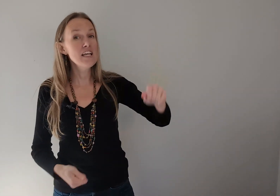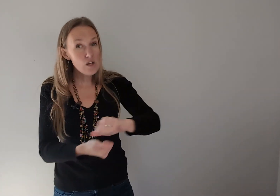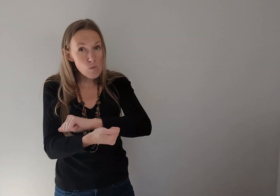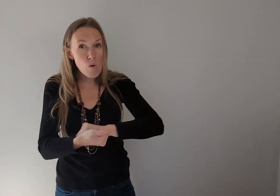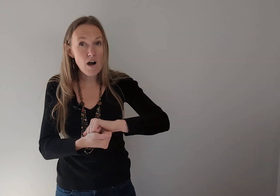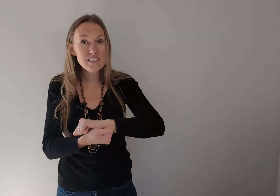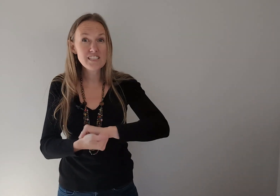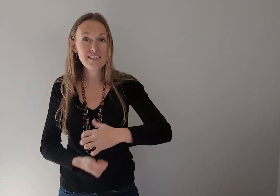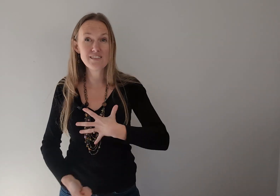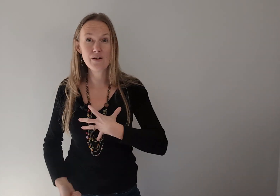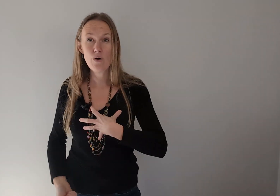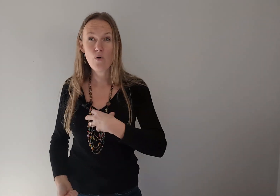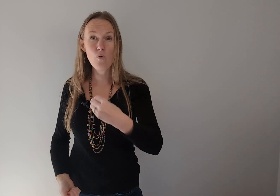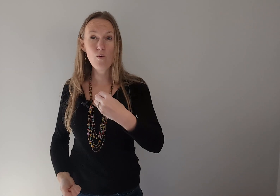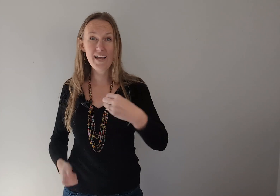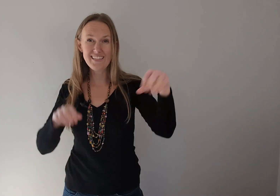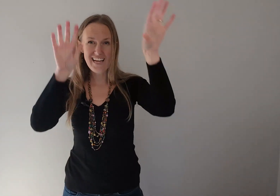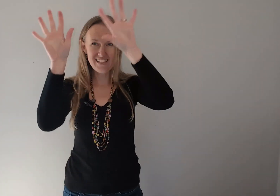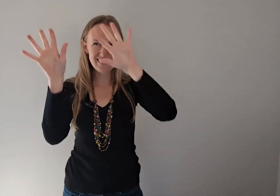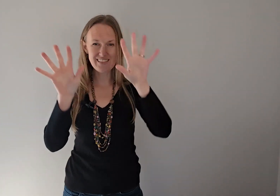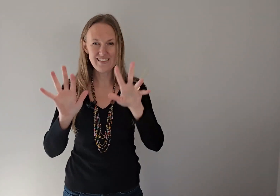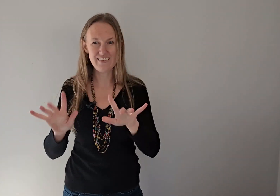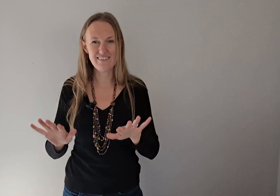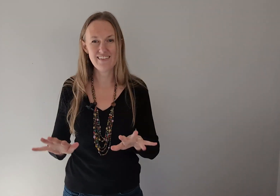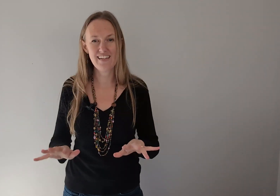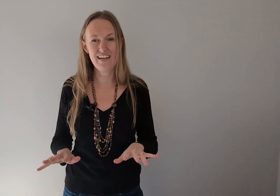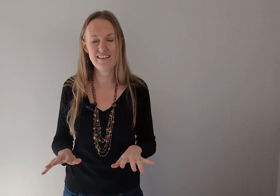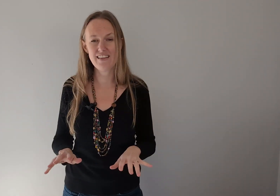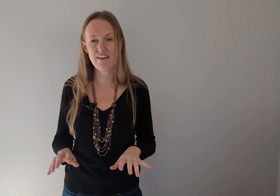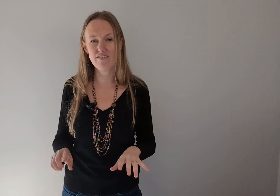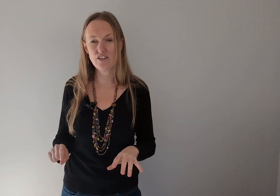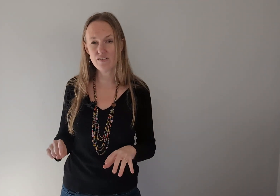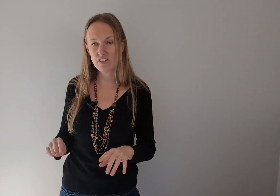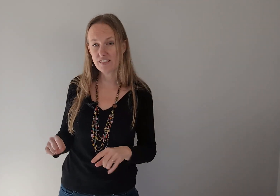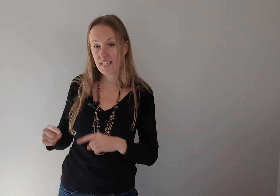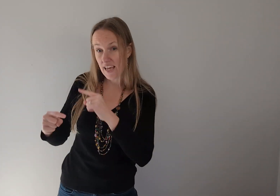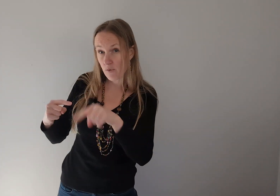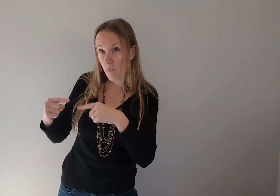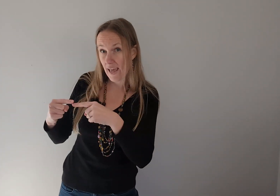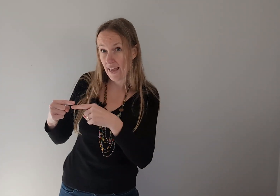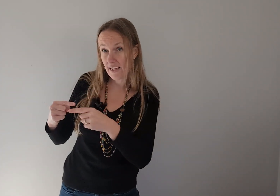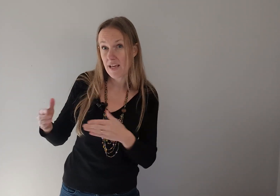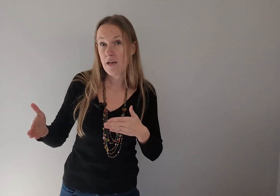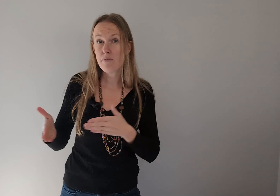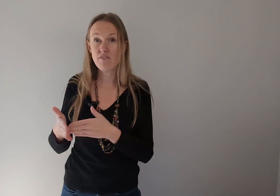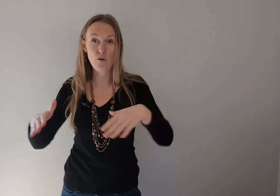He washed it white as snow. And then that third verse, and when before